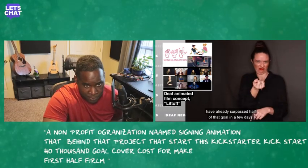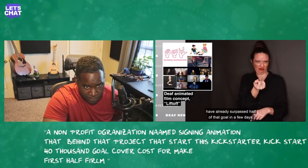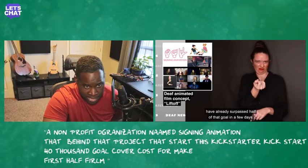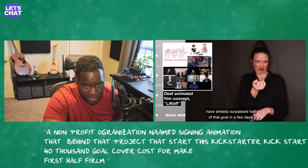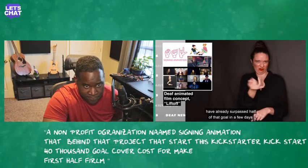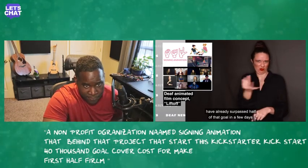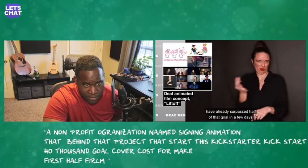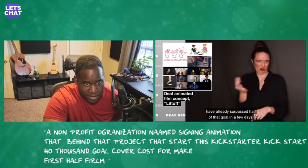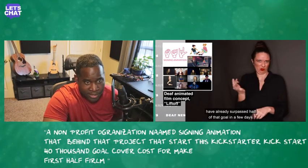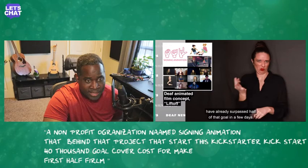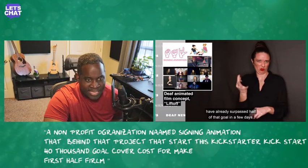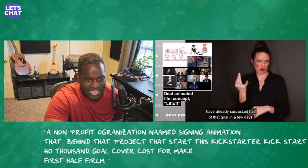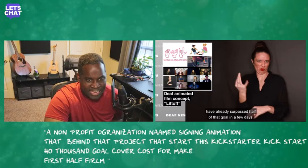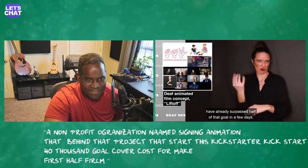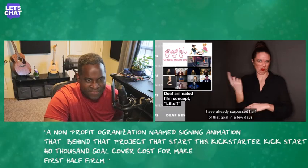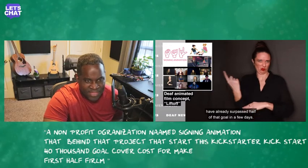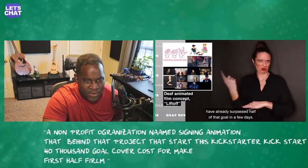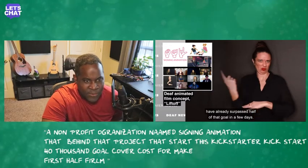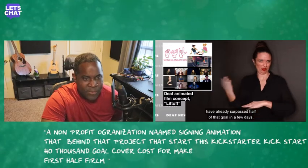they were aiming for